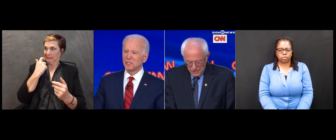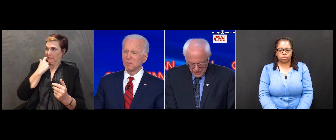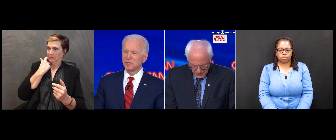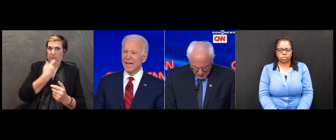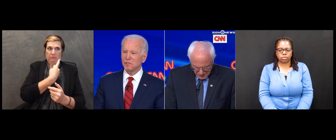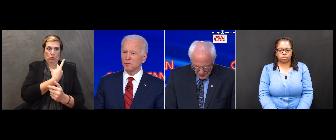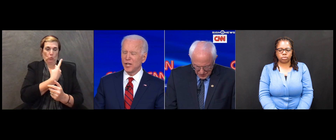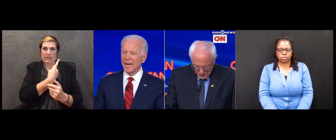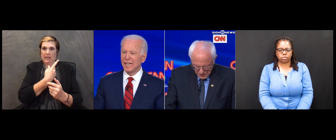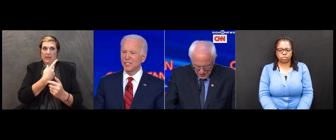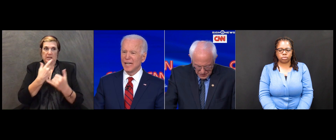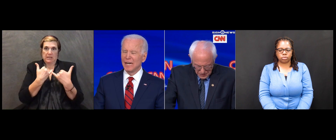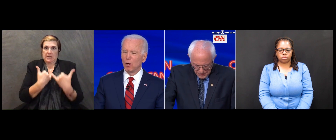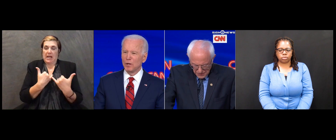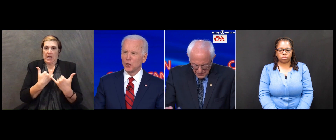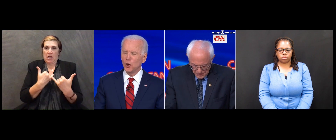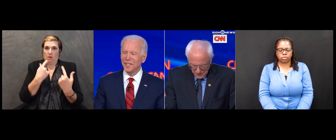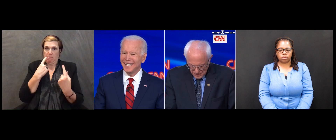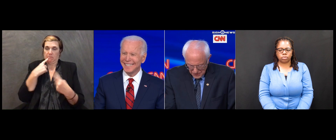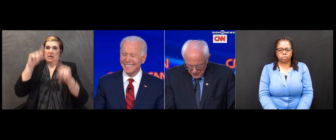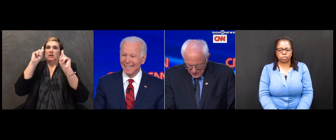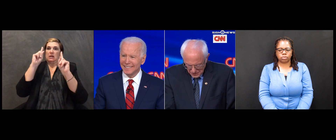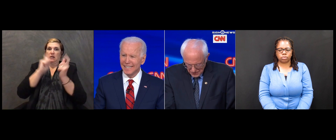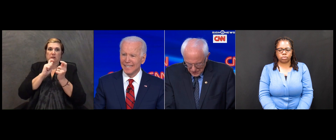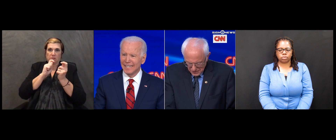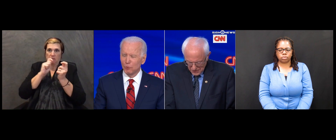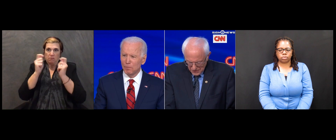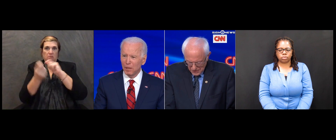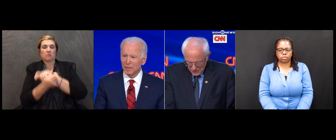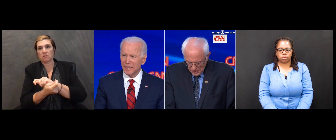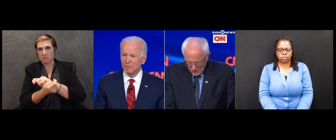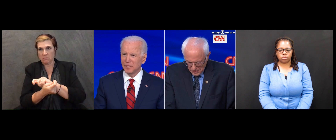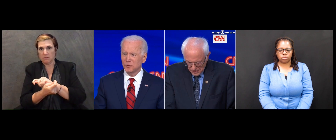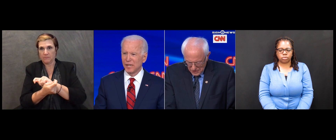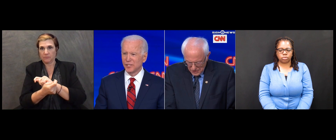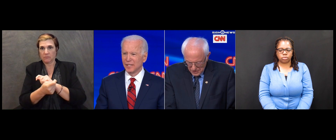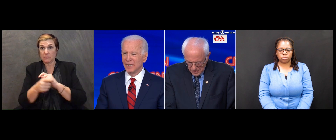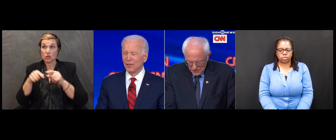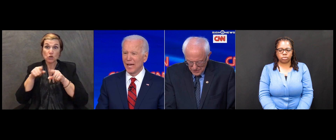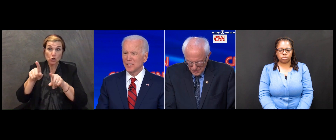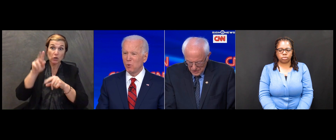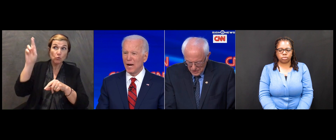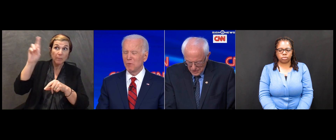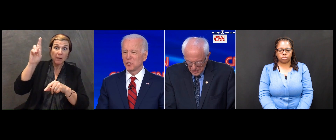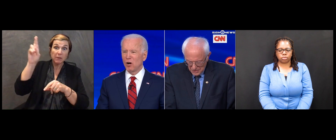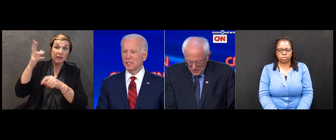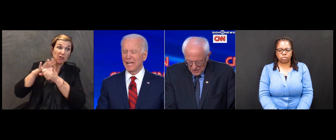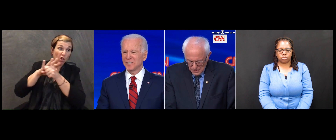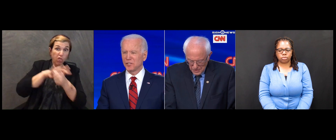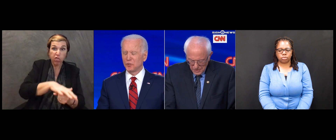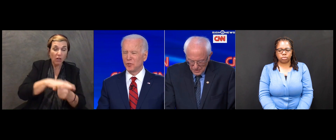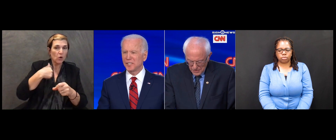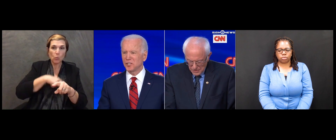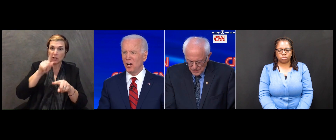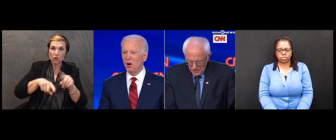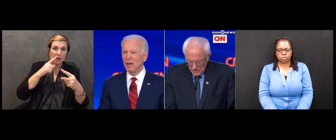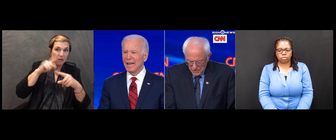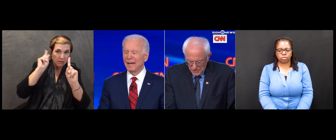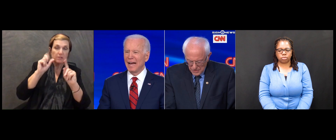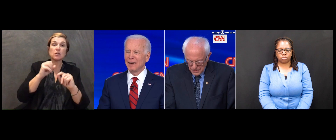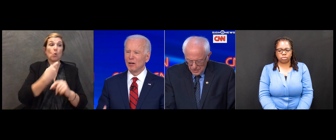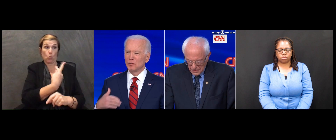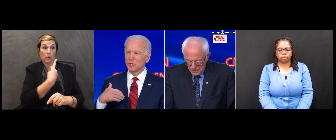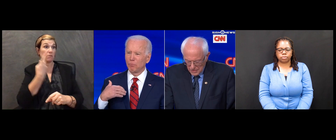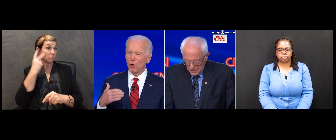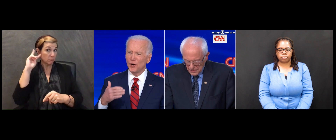make substantial change in what we couldn't get done in a Republican administration. That's why we talked two nights ago,